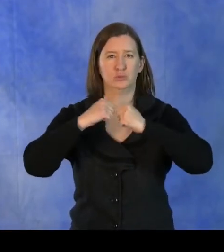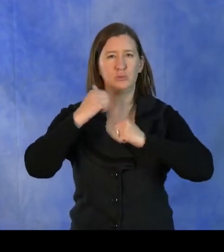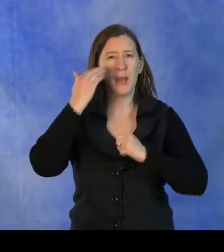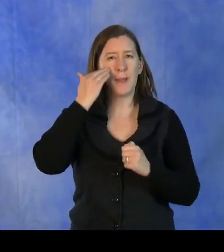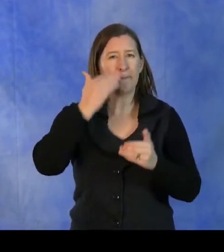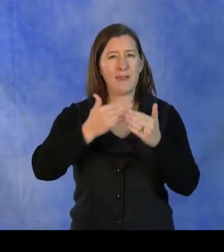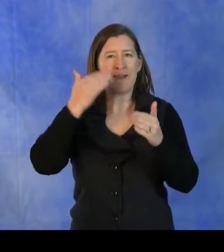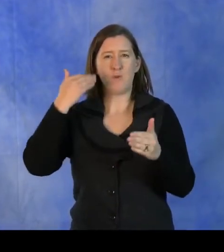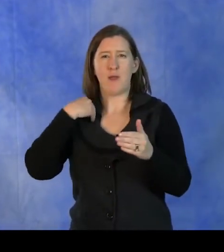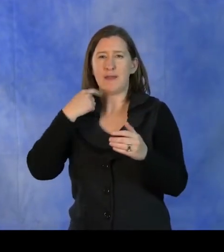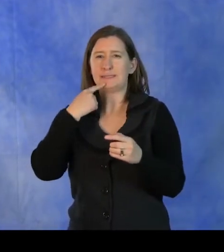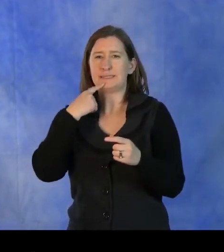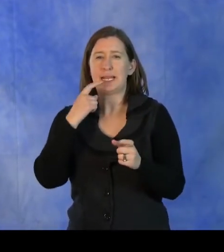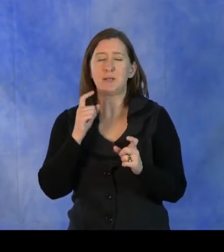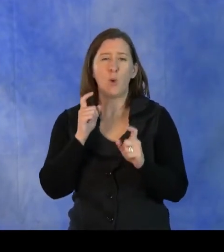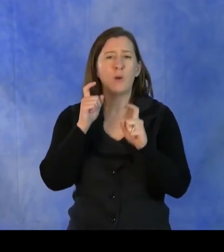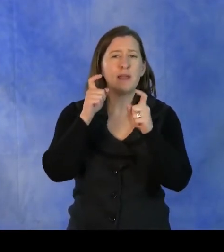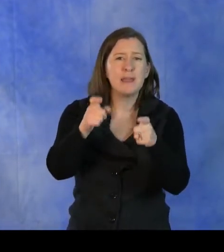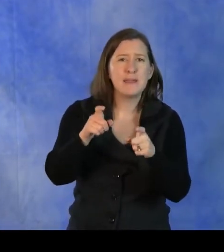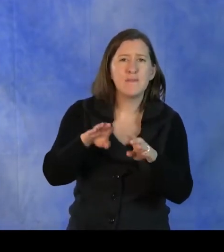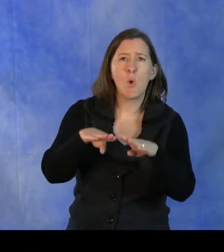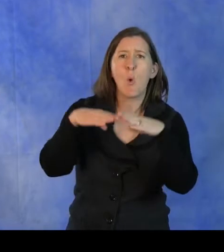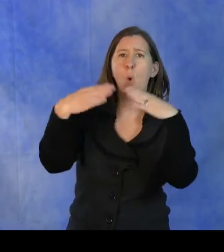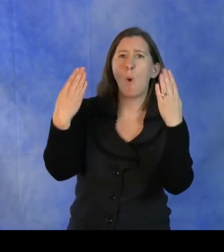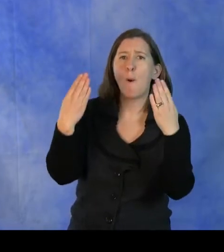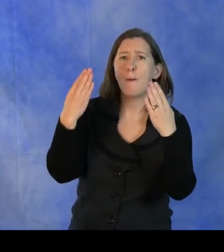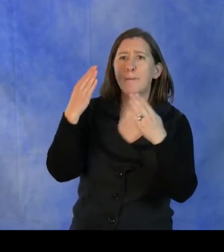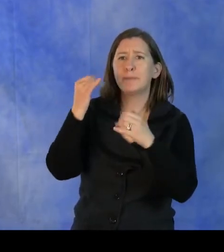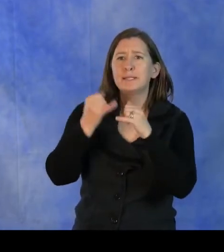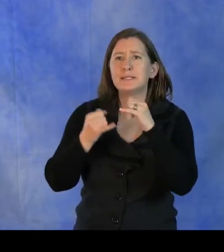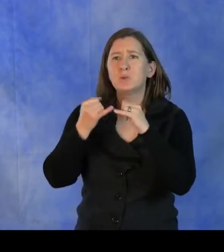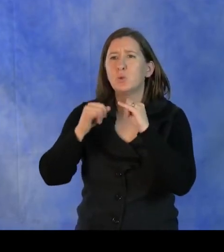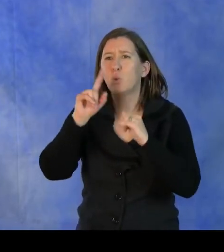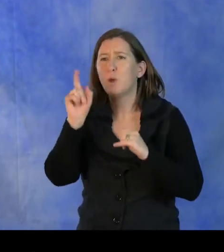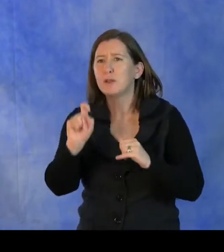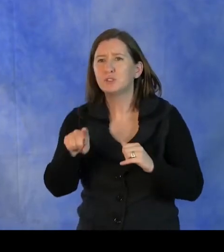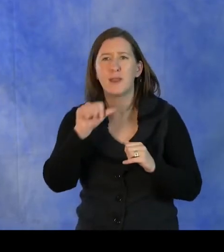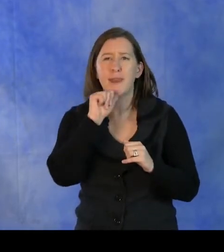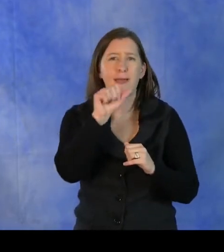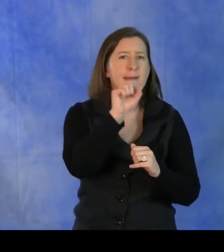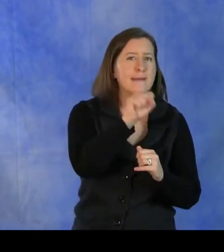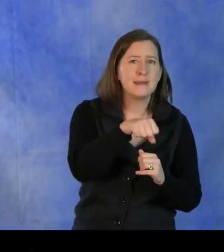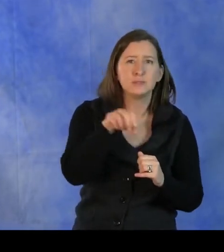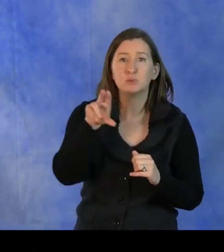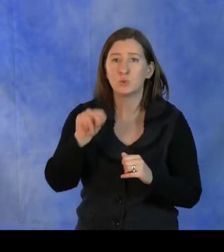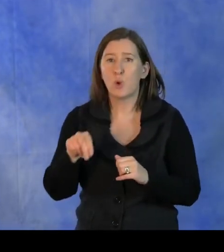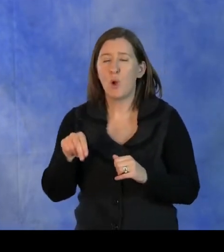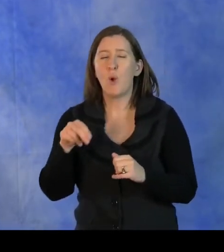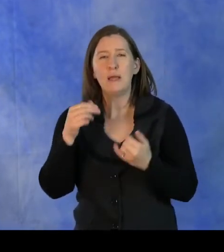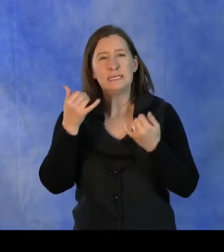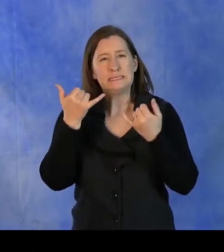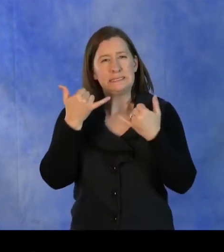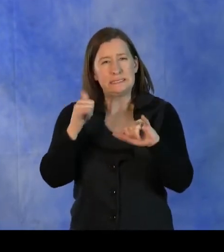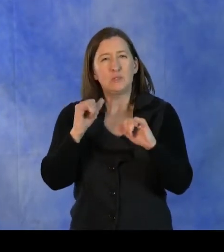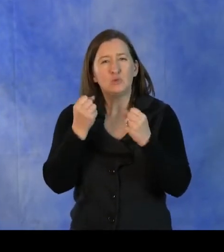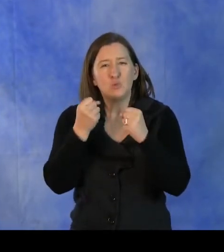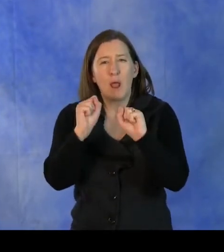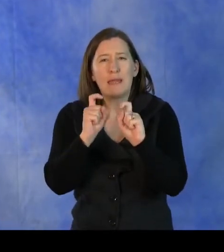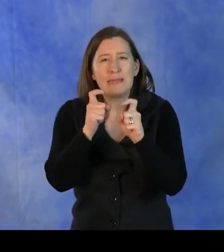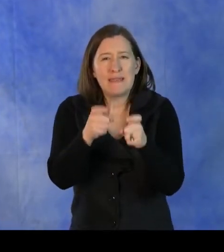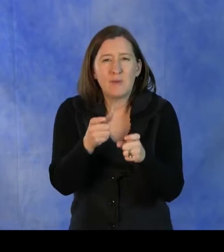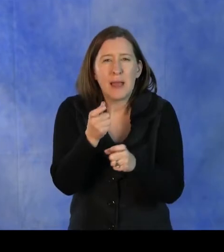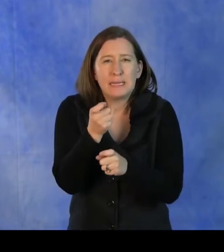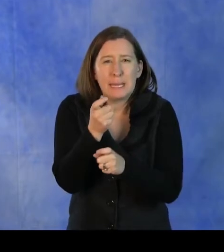You need to give more structure. Like before I said, the open-ended questions, not yes and